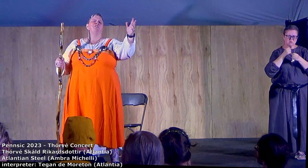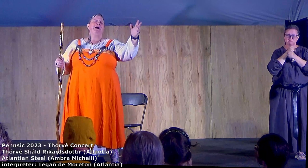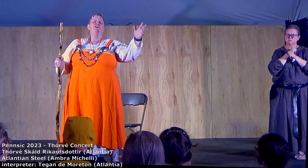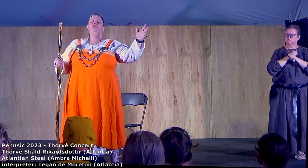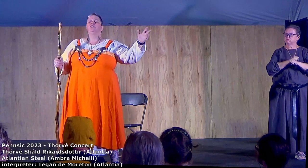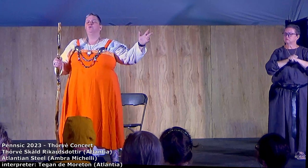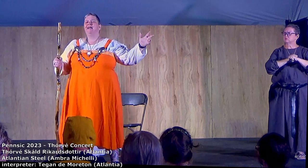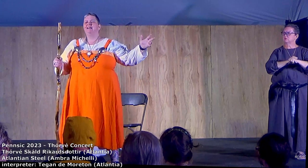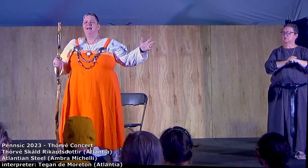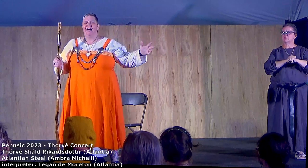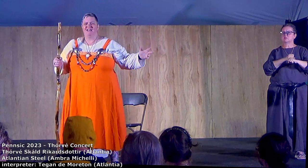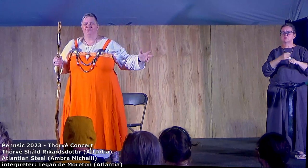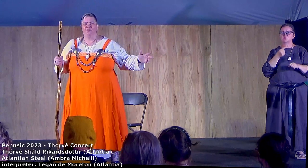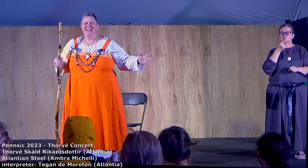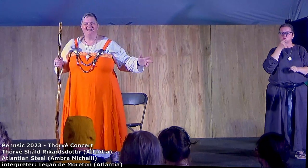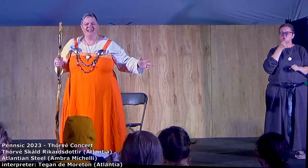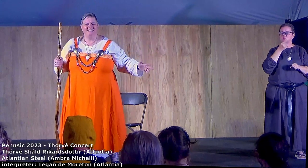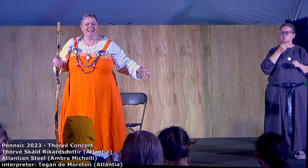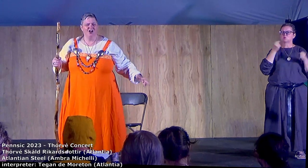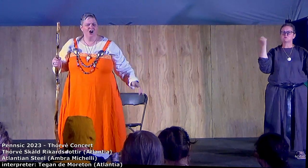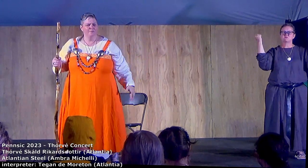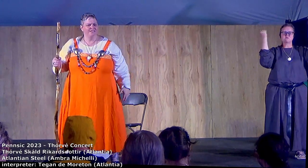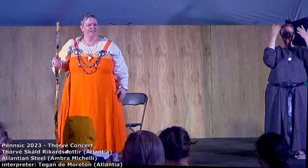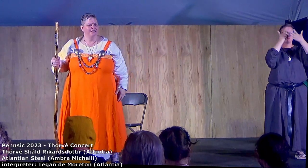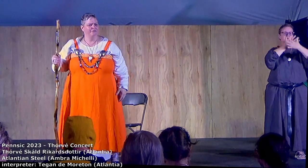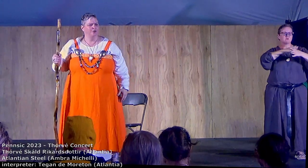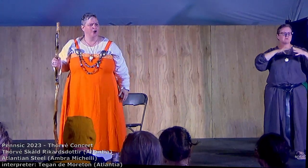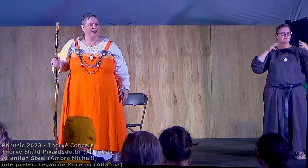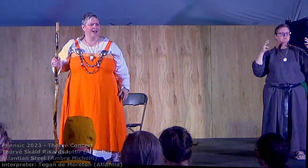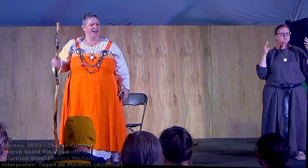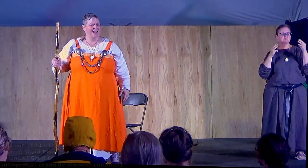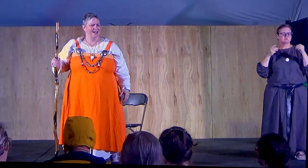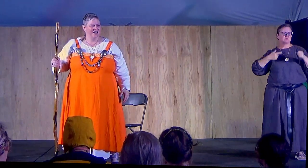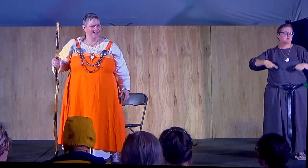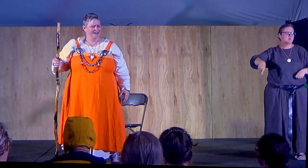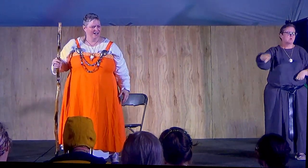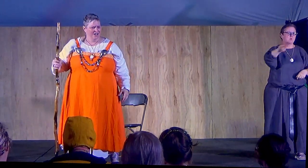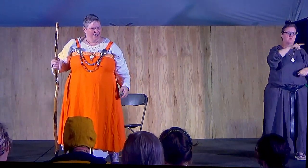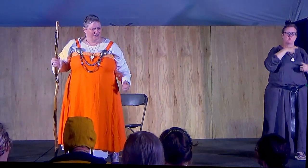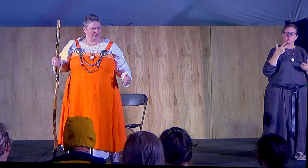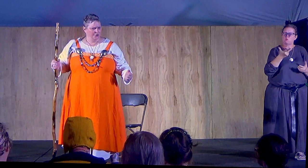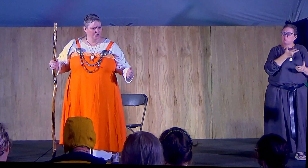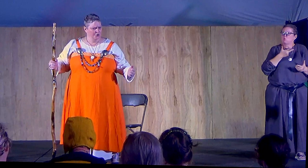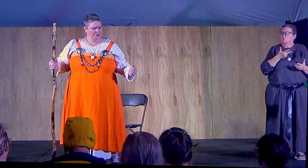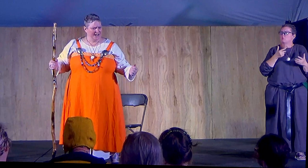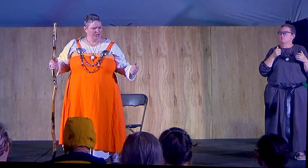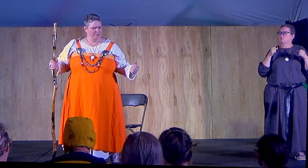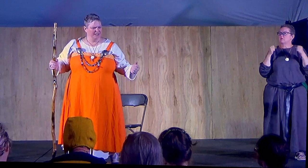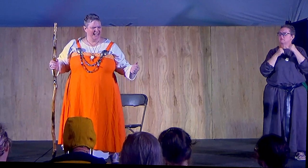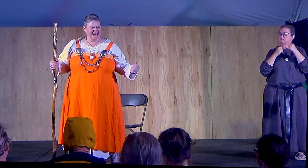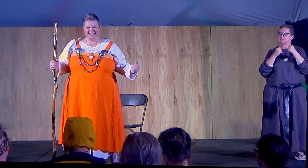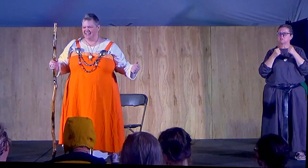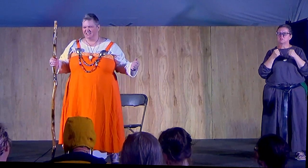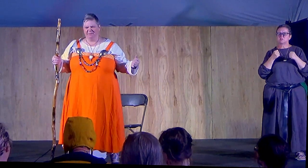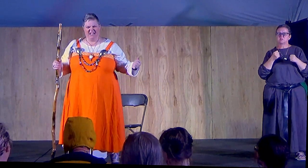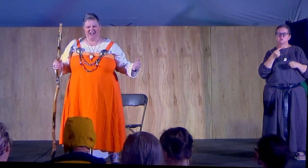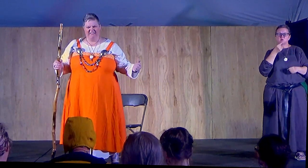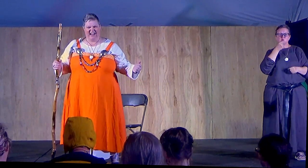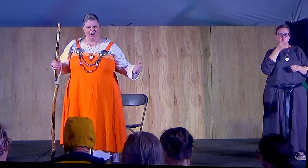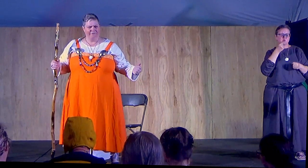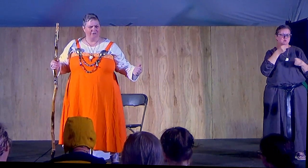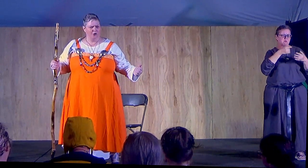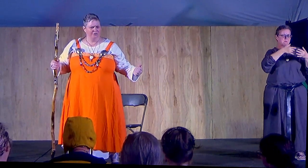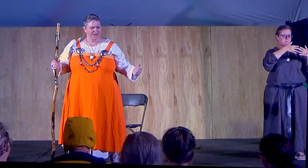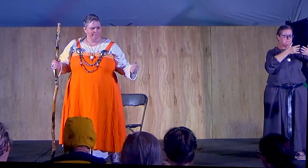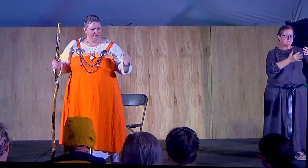this dark battle quake as we then take arms in the fray. Soon shall our blades taste the blood